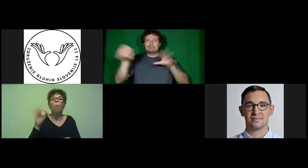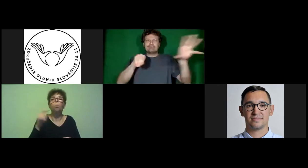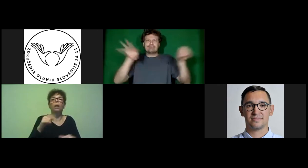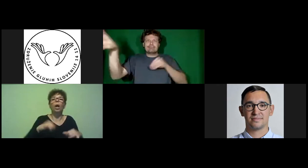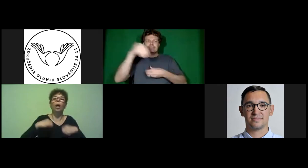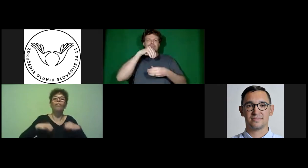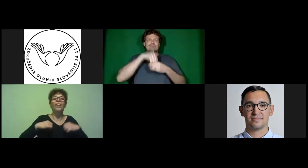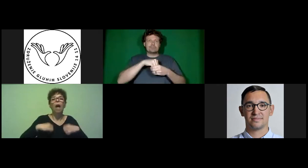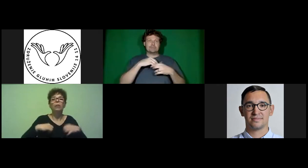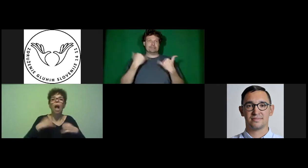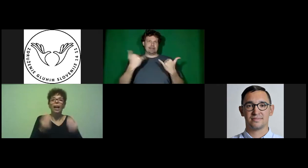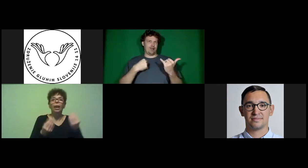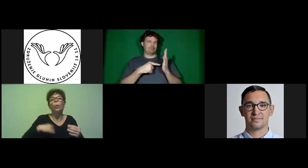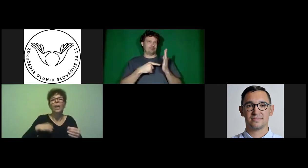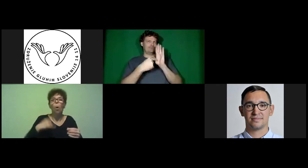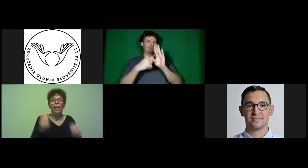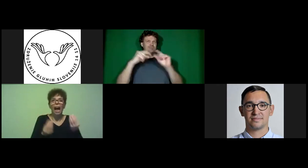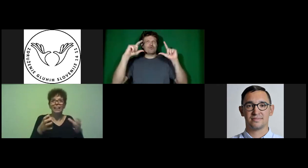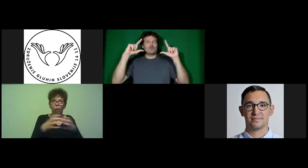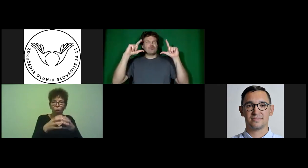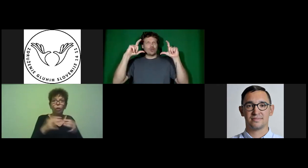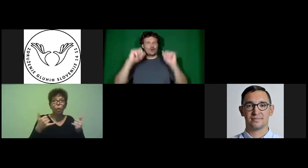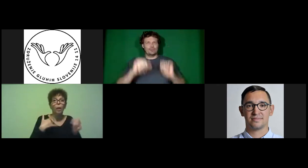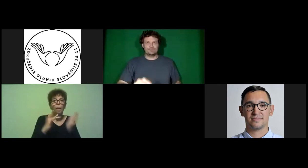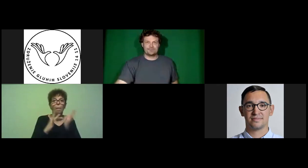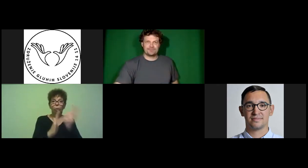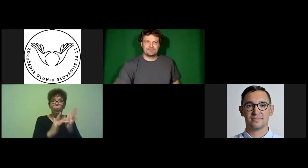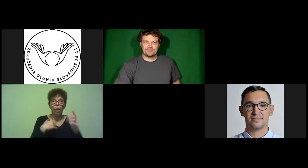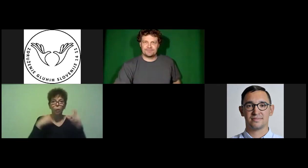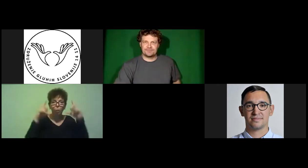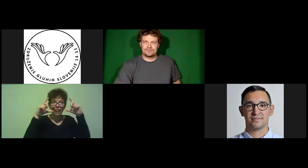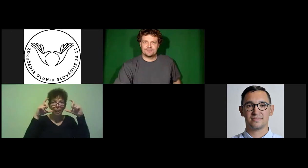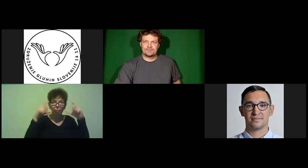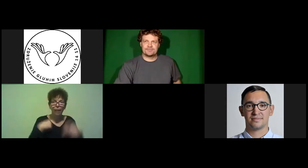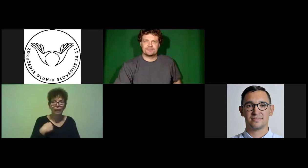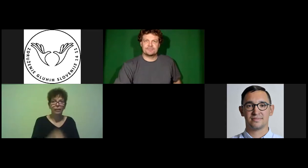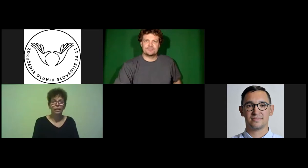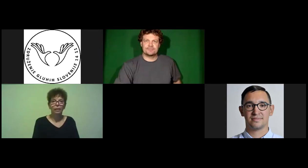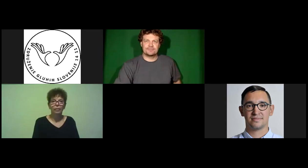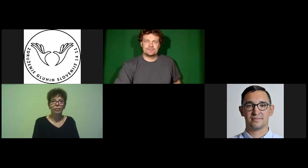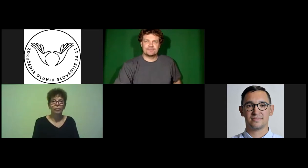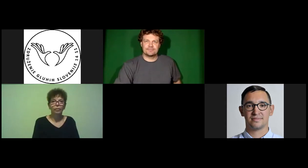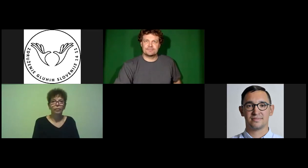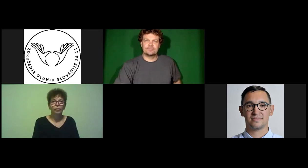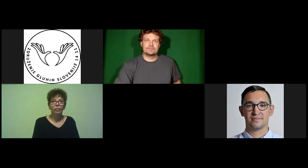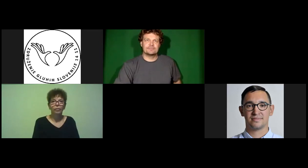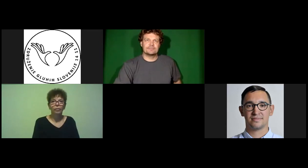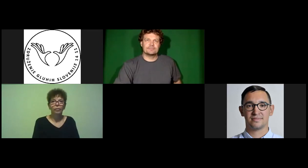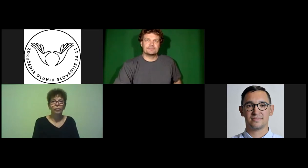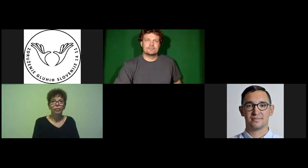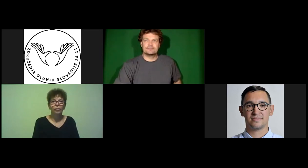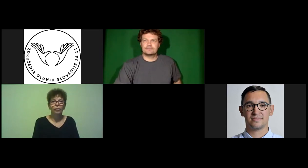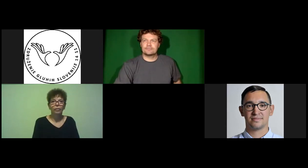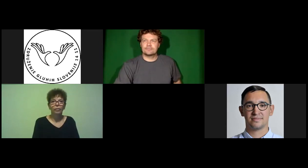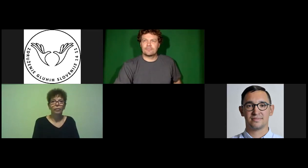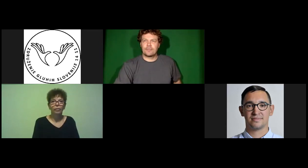And they had the best, they selected the best youth players. And I'm going to show you a picture now of that youth team I was a member